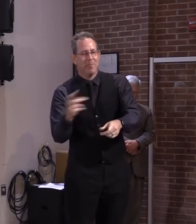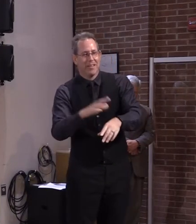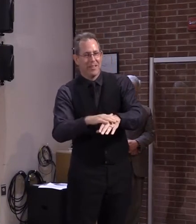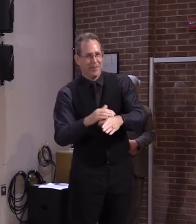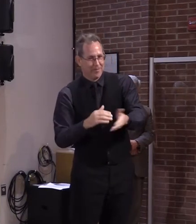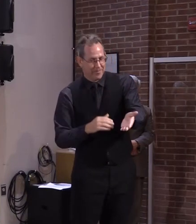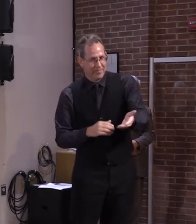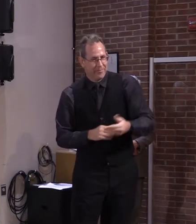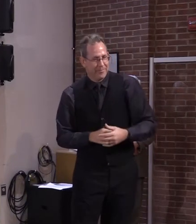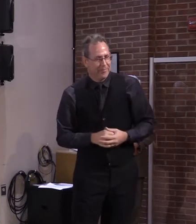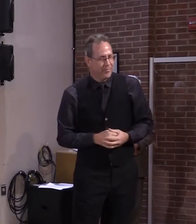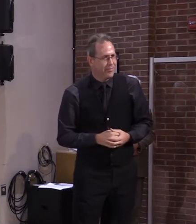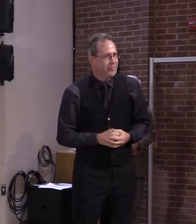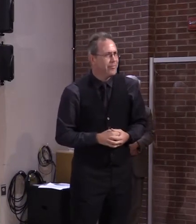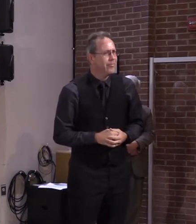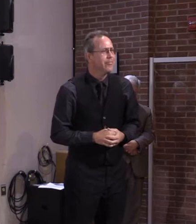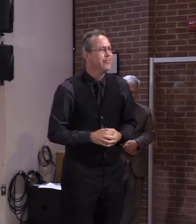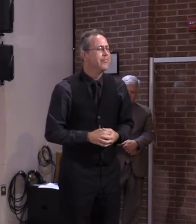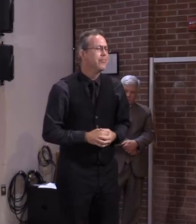That's right. Thanks, Rebecca.